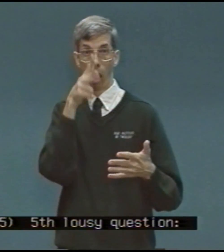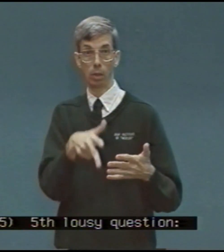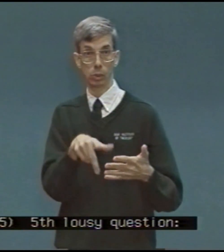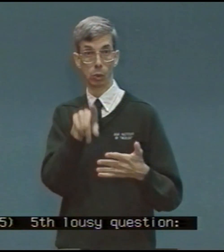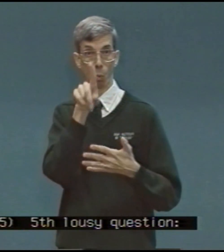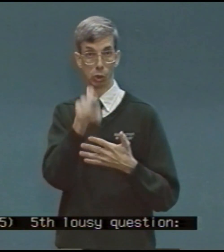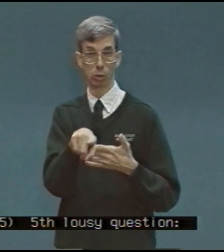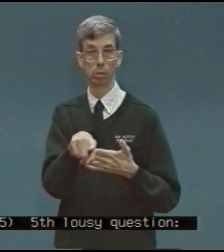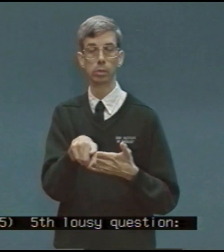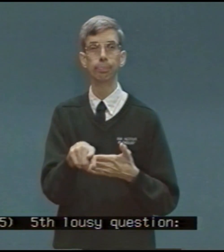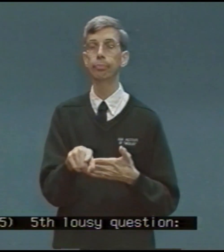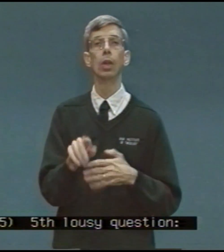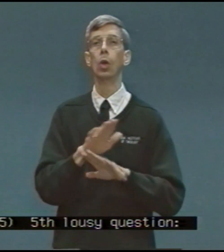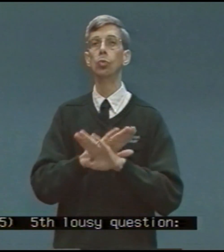5th lousy question.